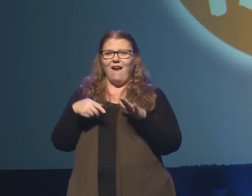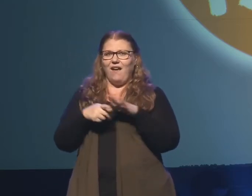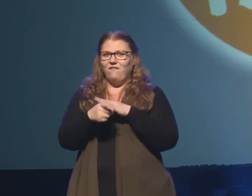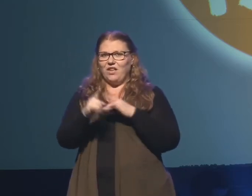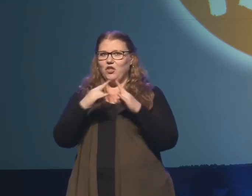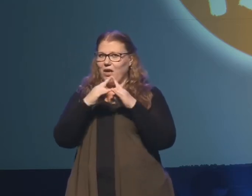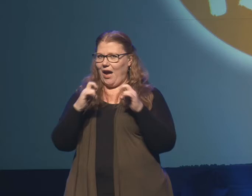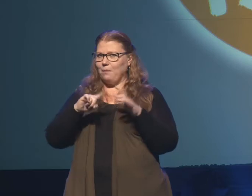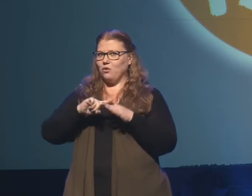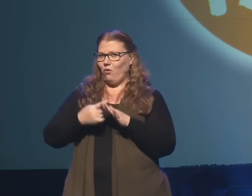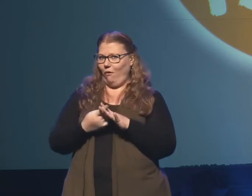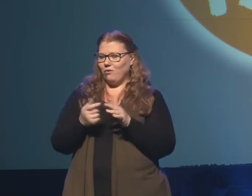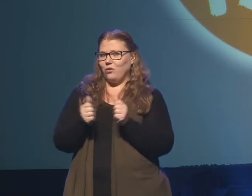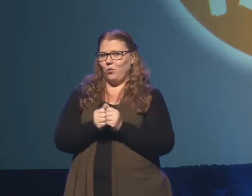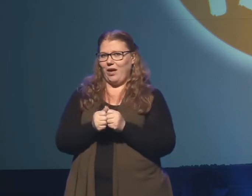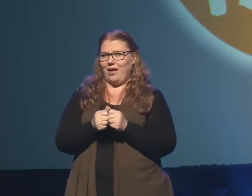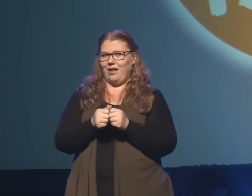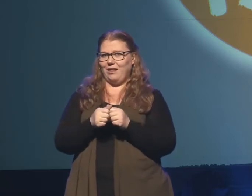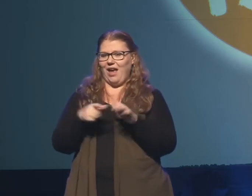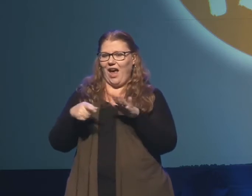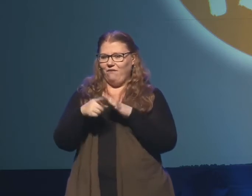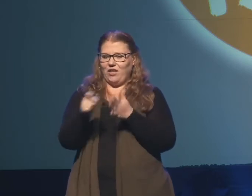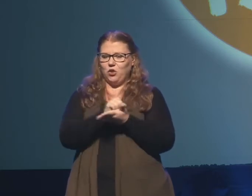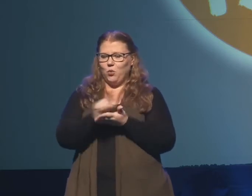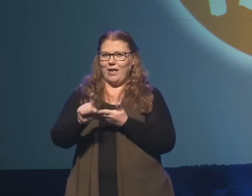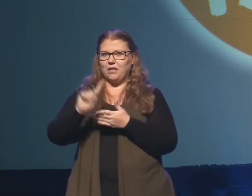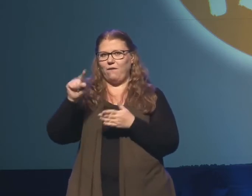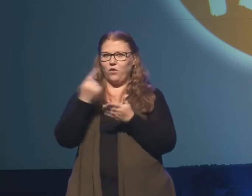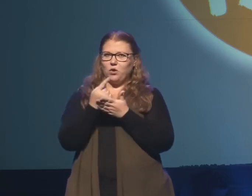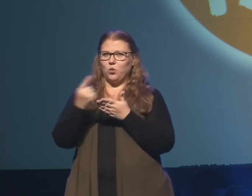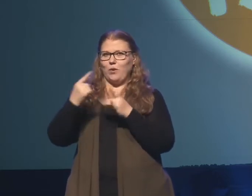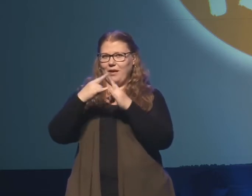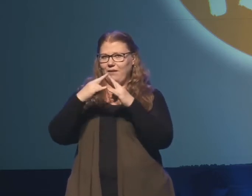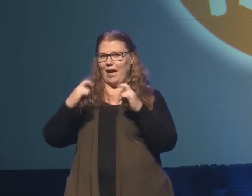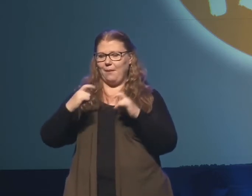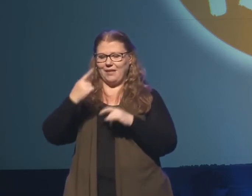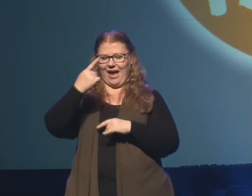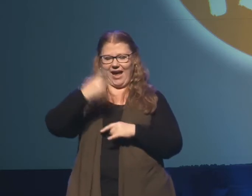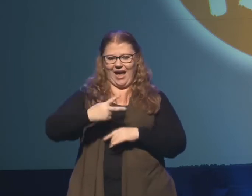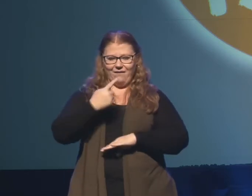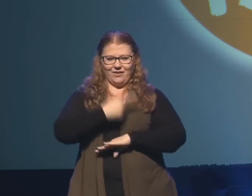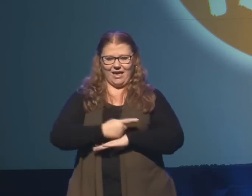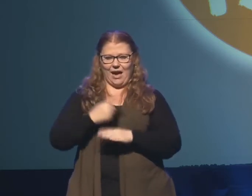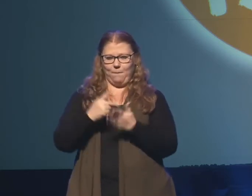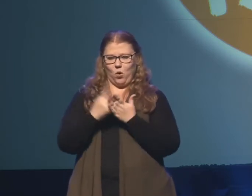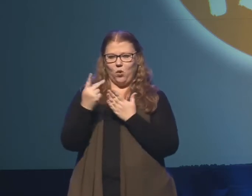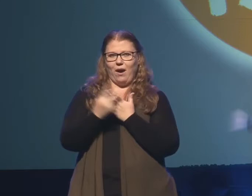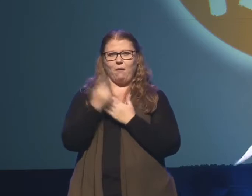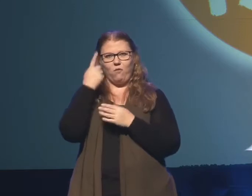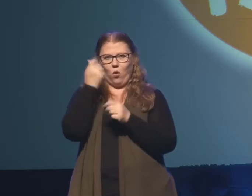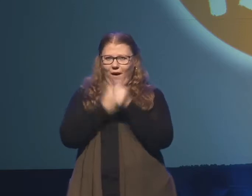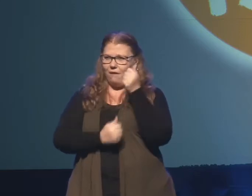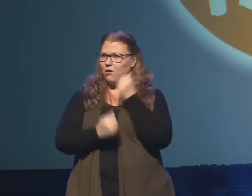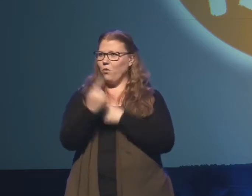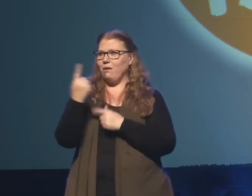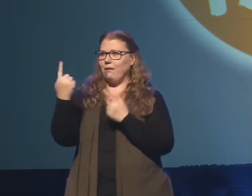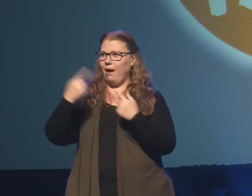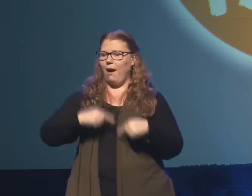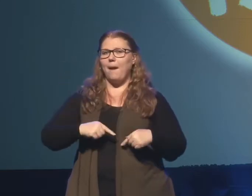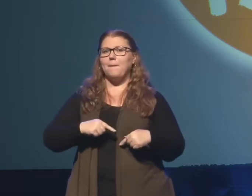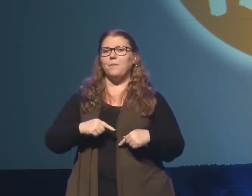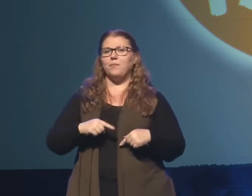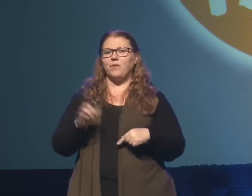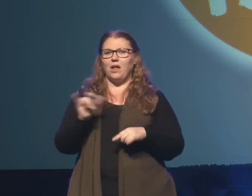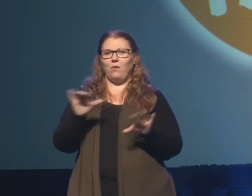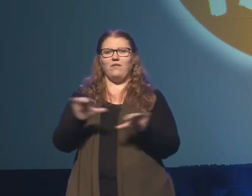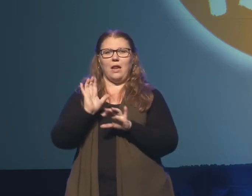kicks off with Adventure Week, which is the first week of camp. There's a half-day program that's for everybody to come out to, just